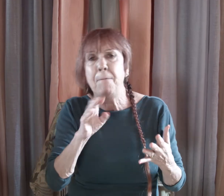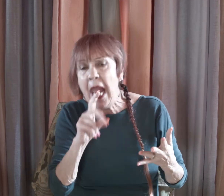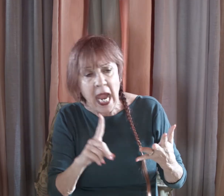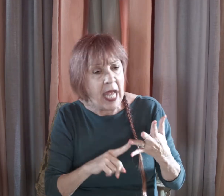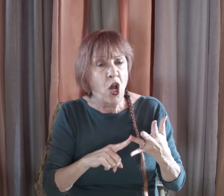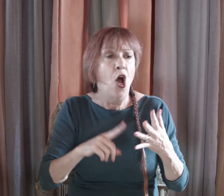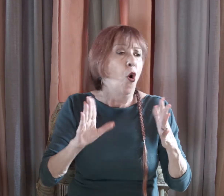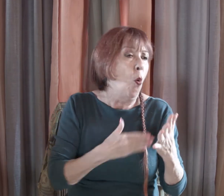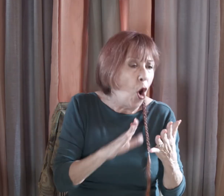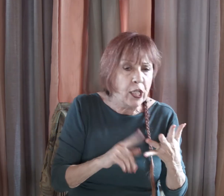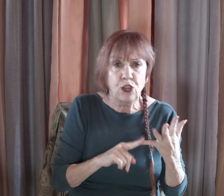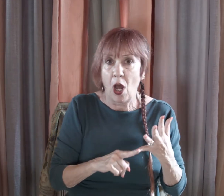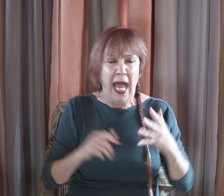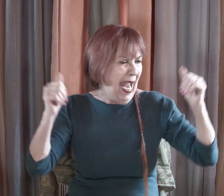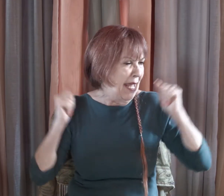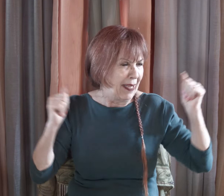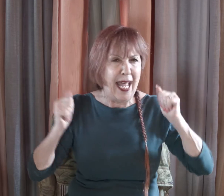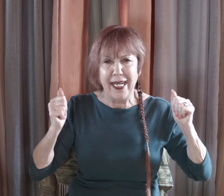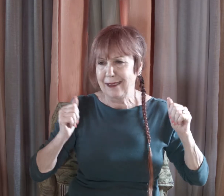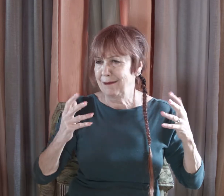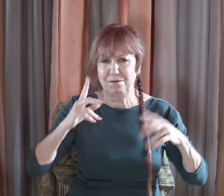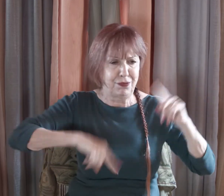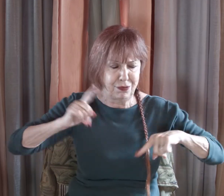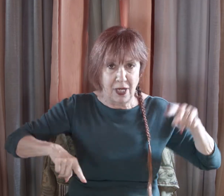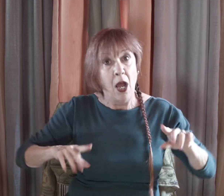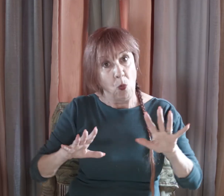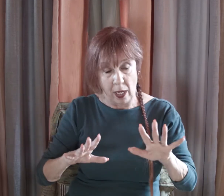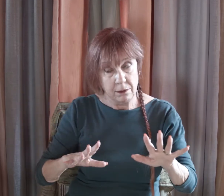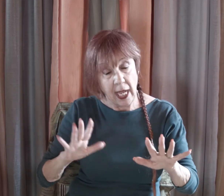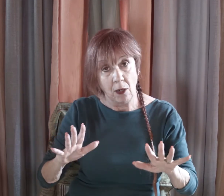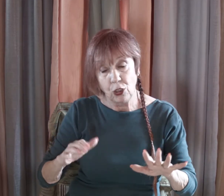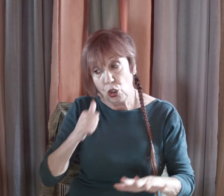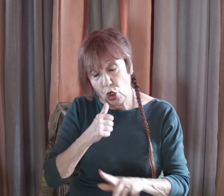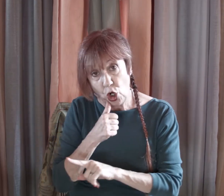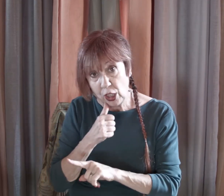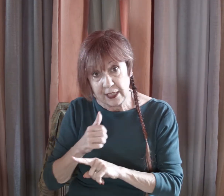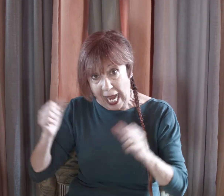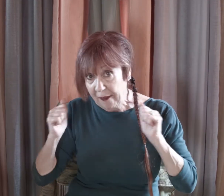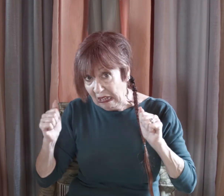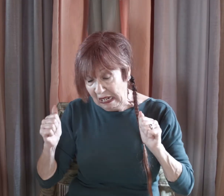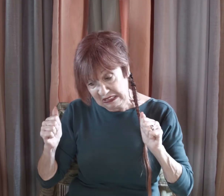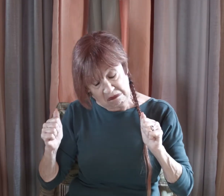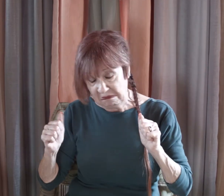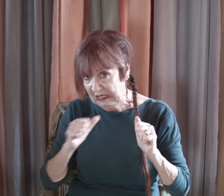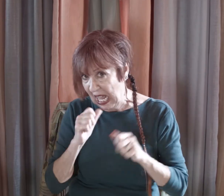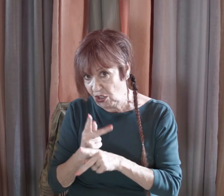had drama. We had every type of athletic sport that you could imagine. The only thing I would say is that girls weren't treated so well back then, but